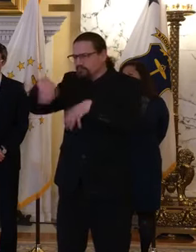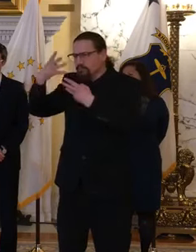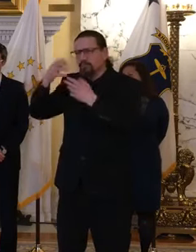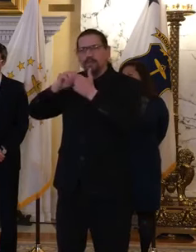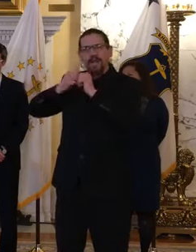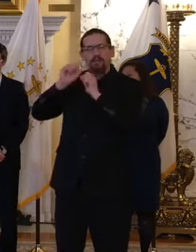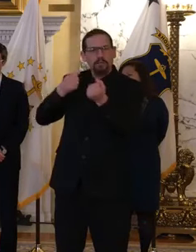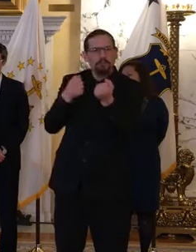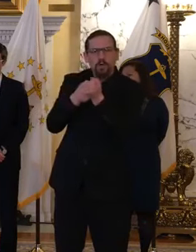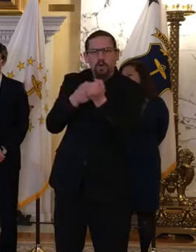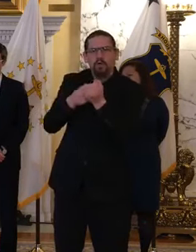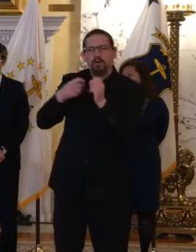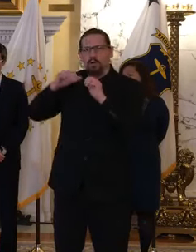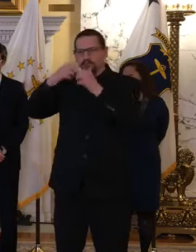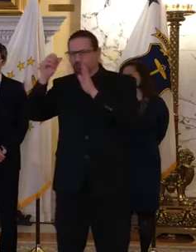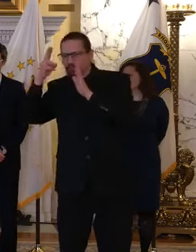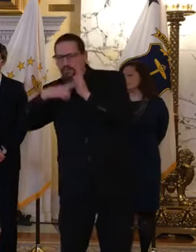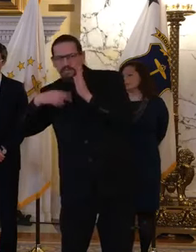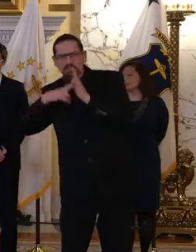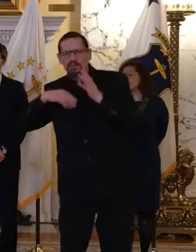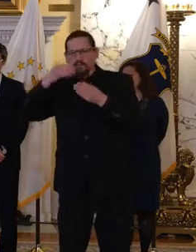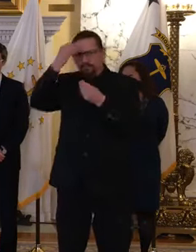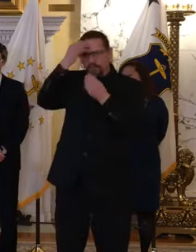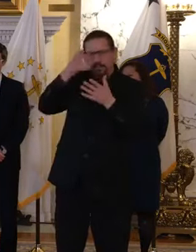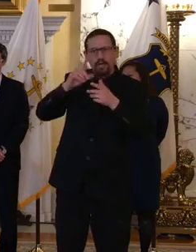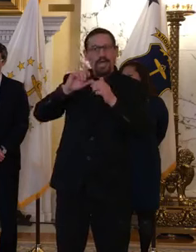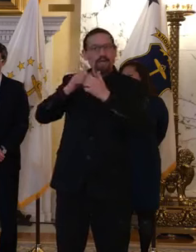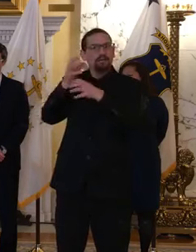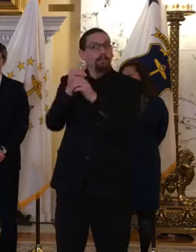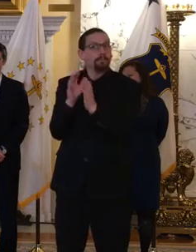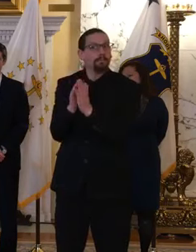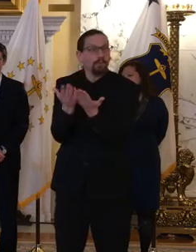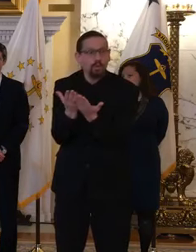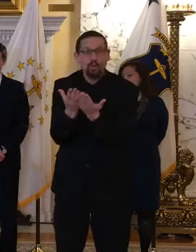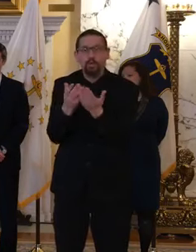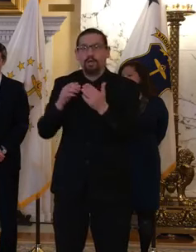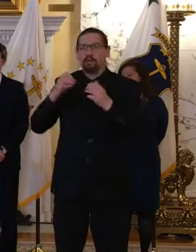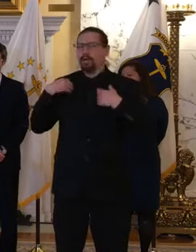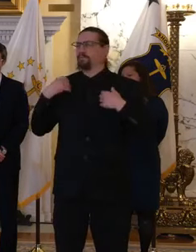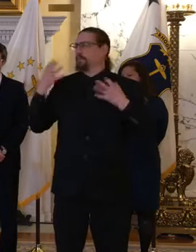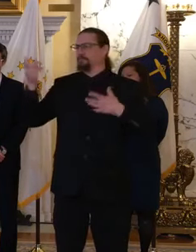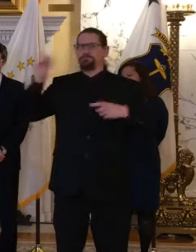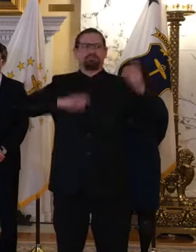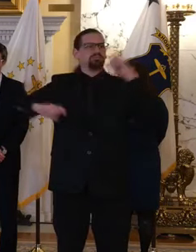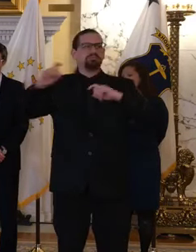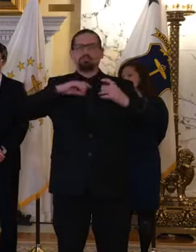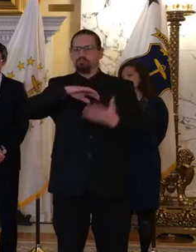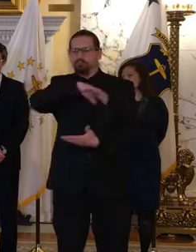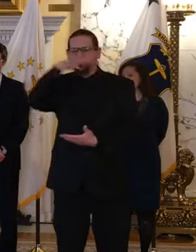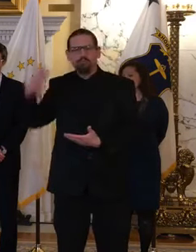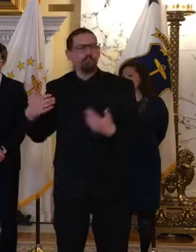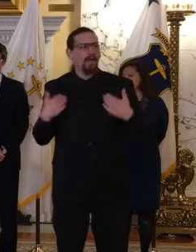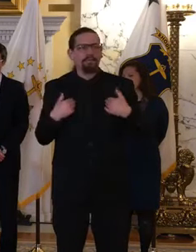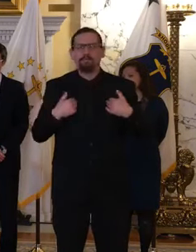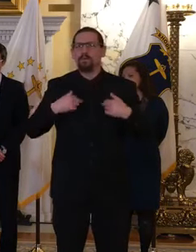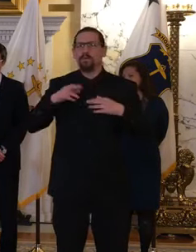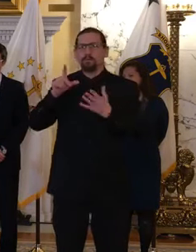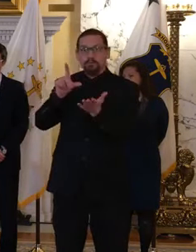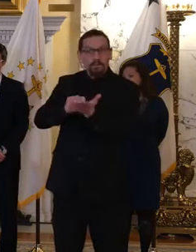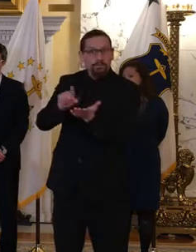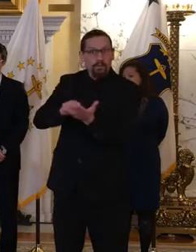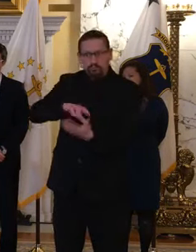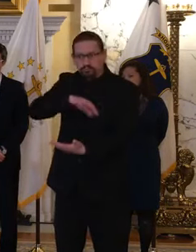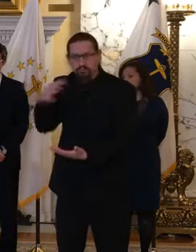place. I'm getting donations for books, donations for magazines. Libraries are offering, they're going to be